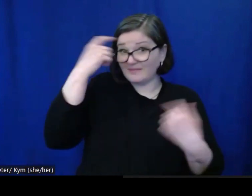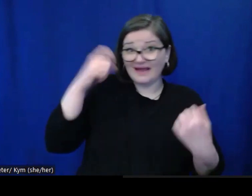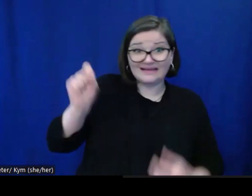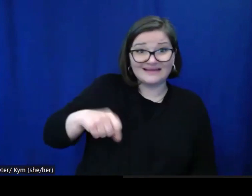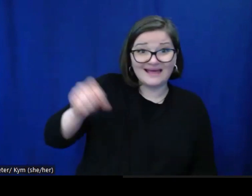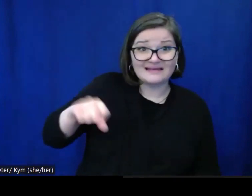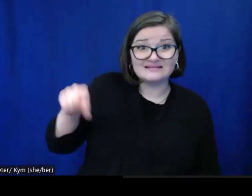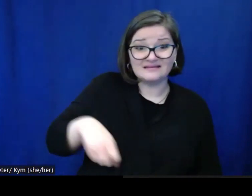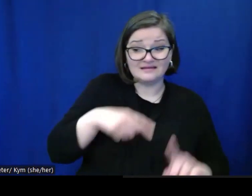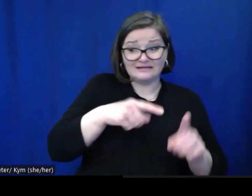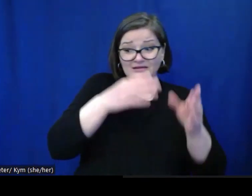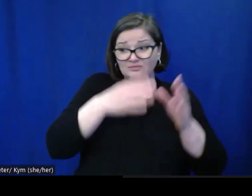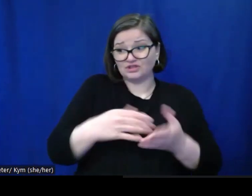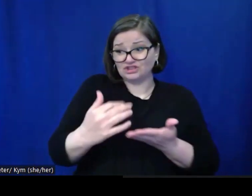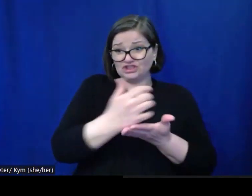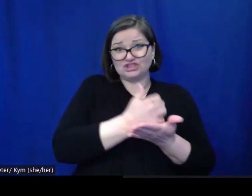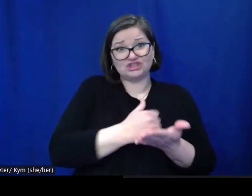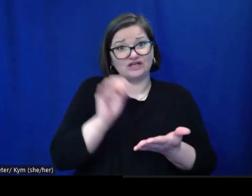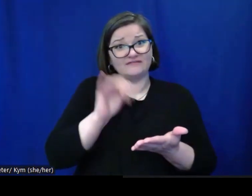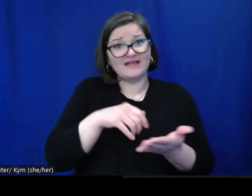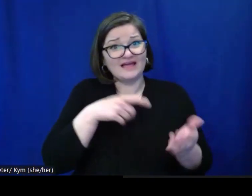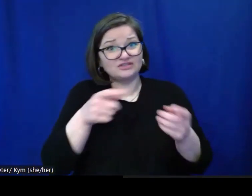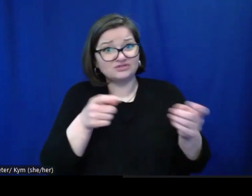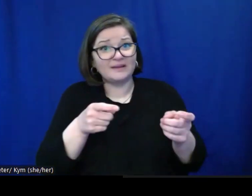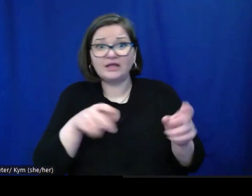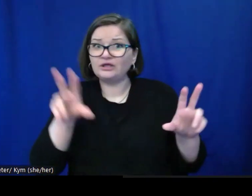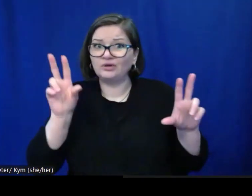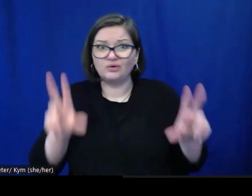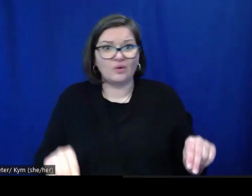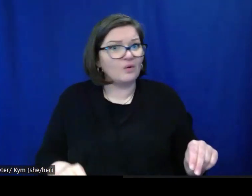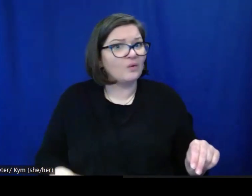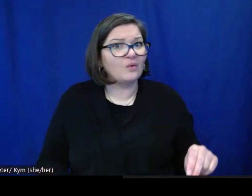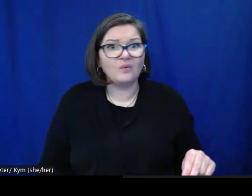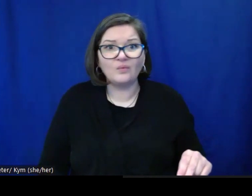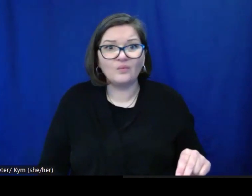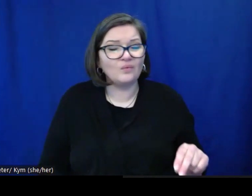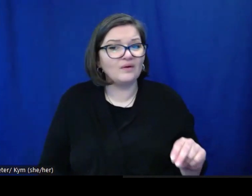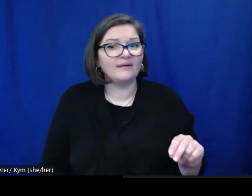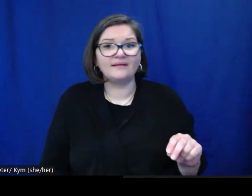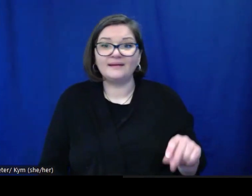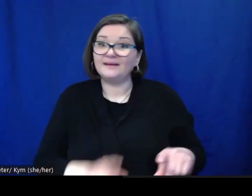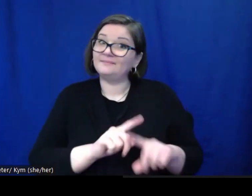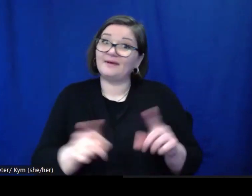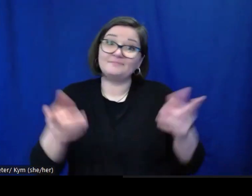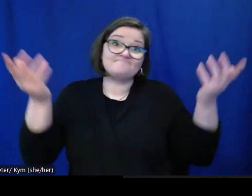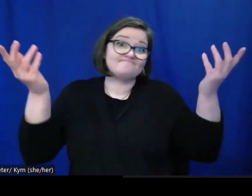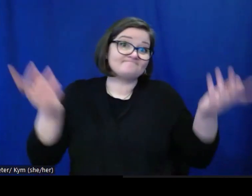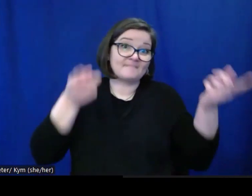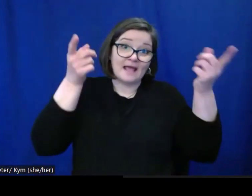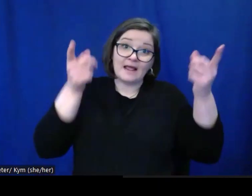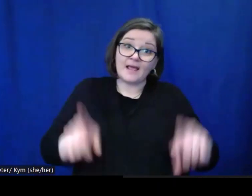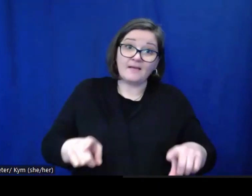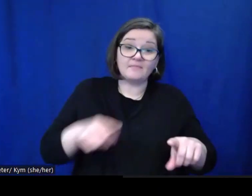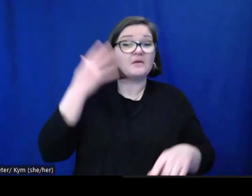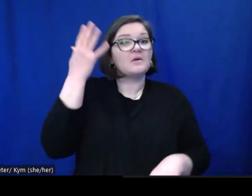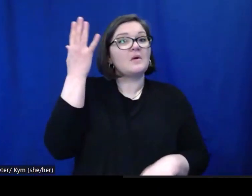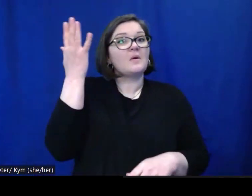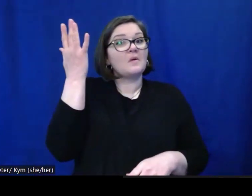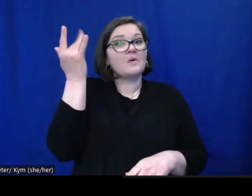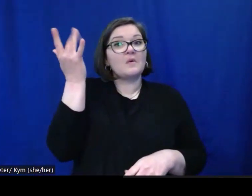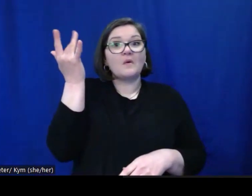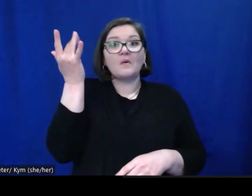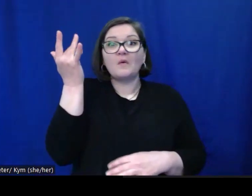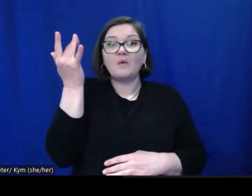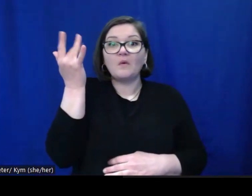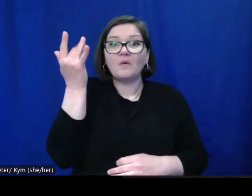person deserve to be treated this way? No. But that's what happened because they didn't want this person